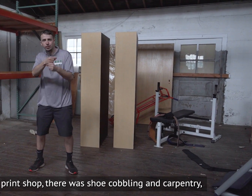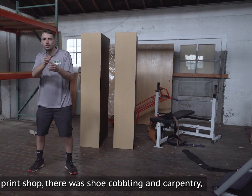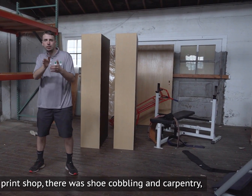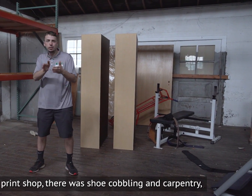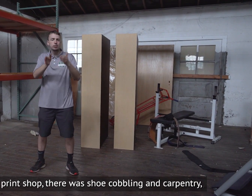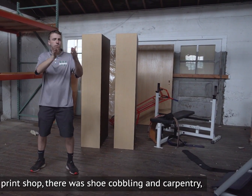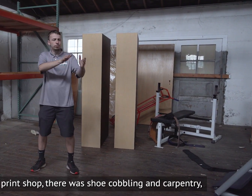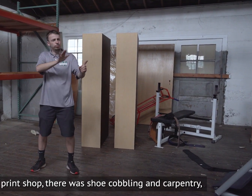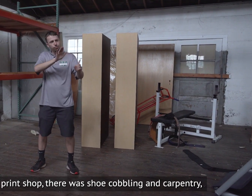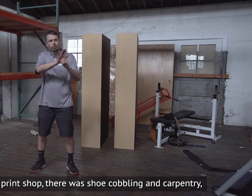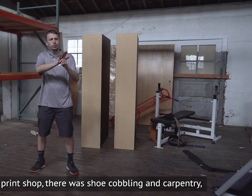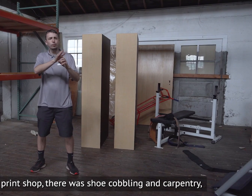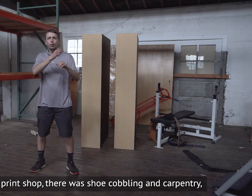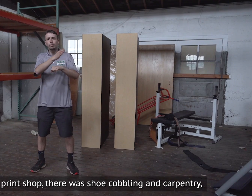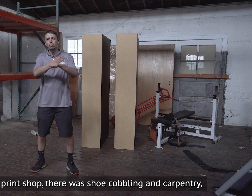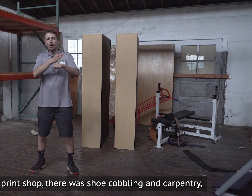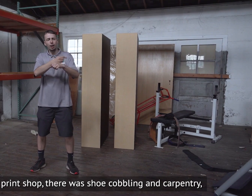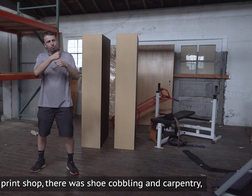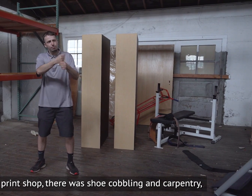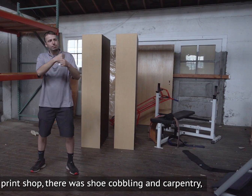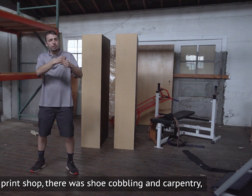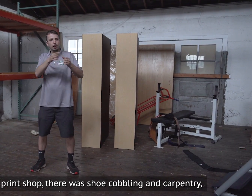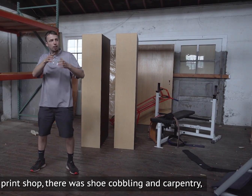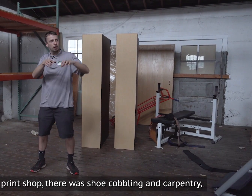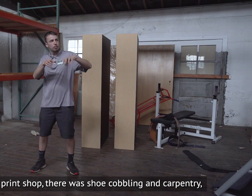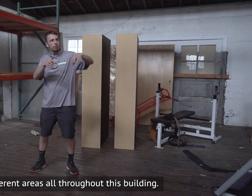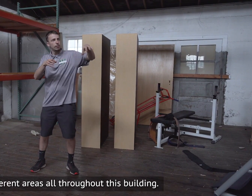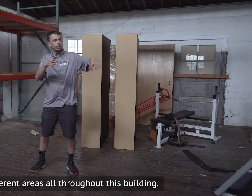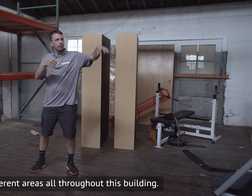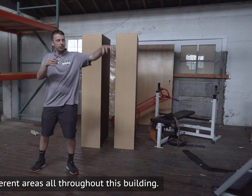shoe cobbling and carpentry, and different areas all